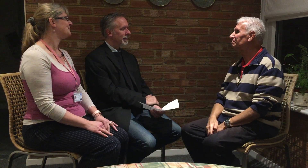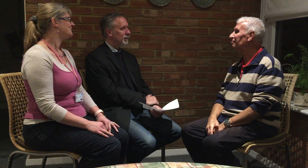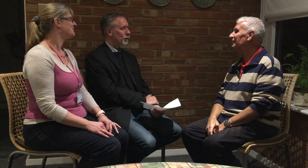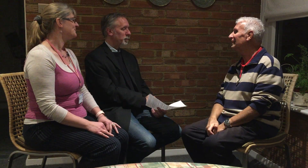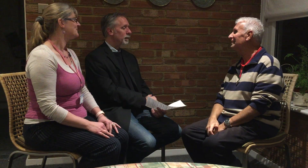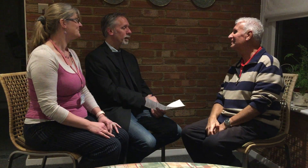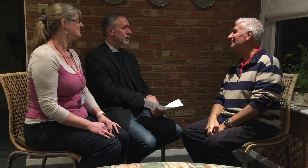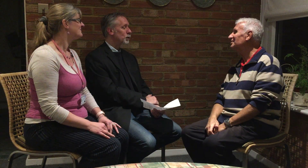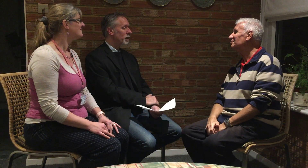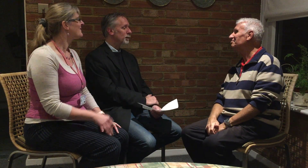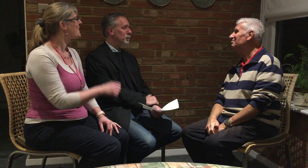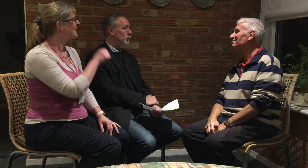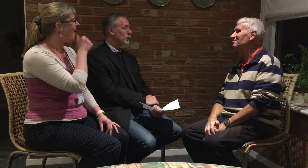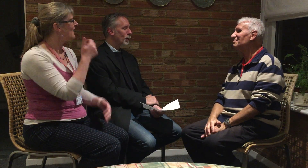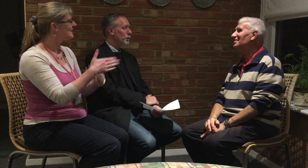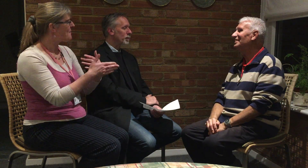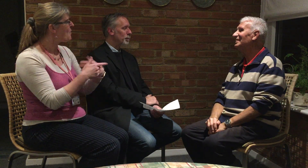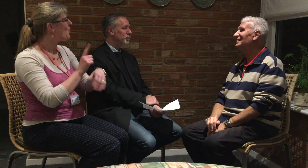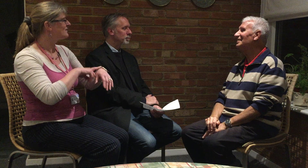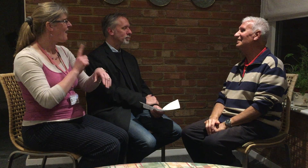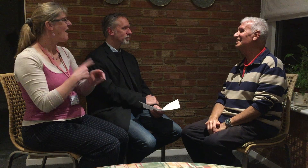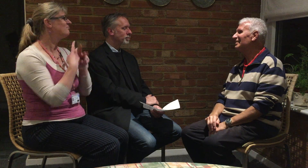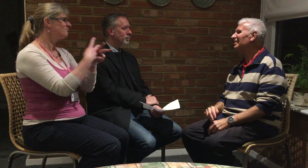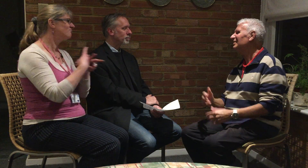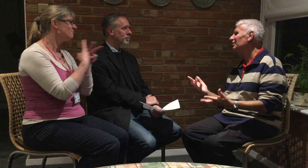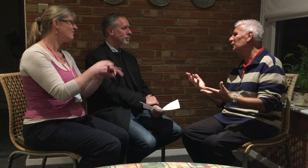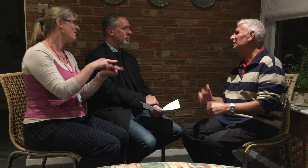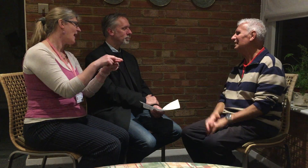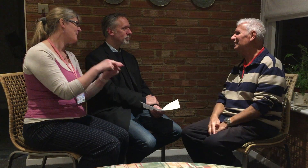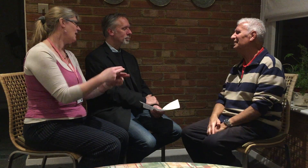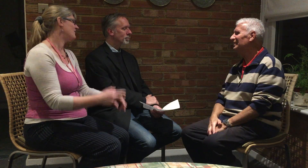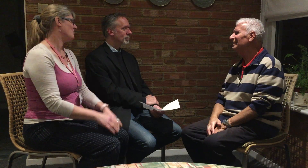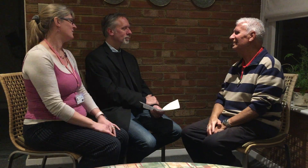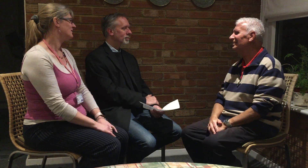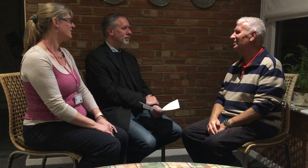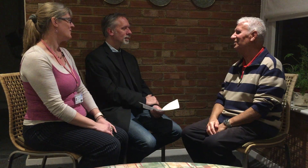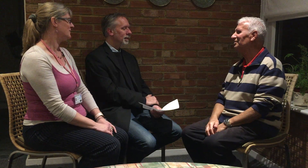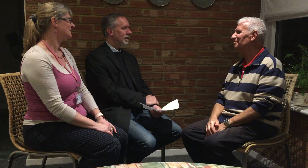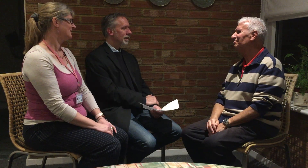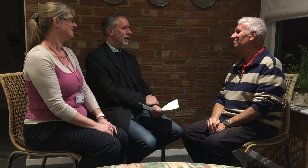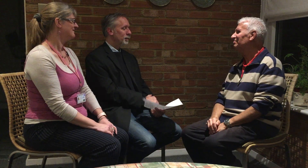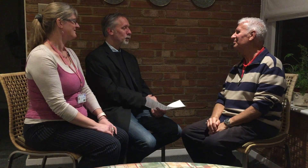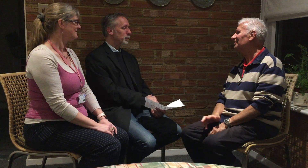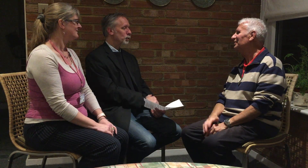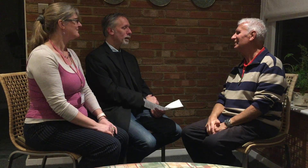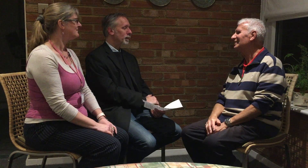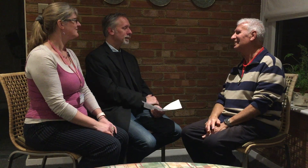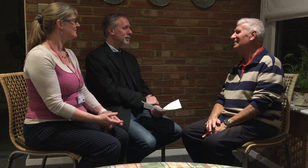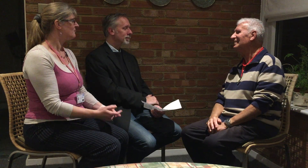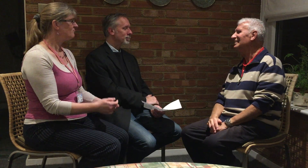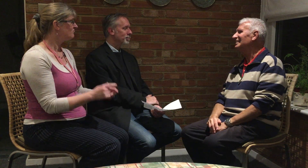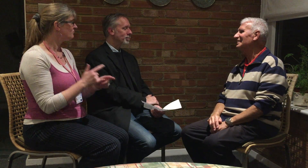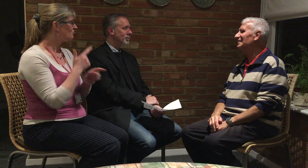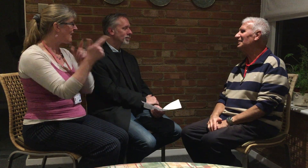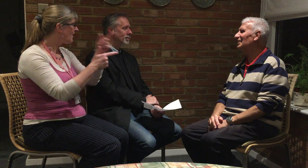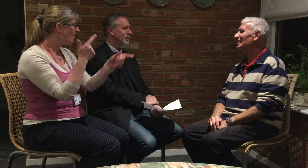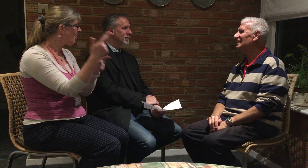So it'd be nice to spend some more time with them. Of course. And do some travelling?